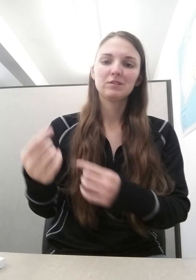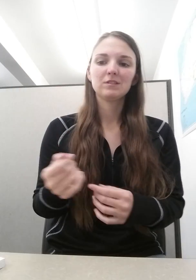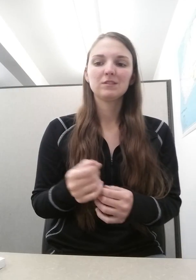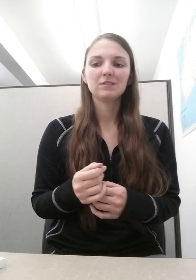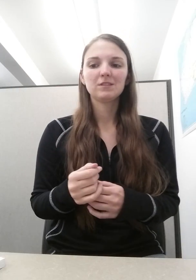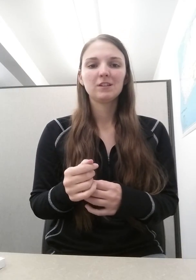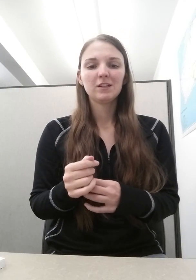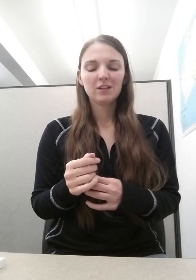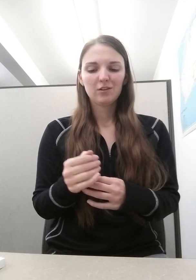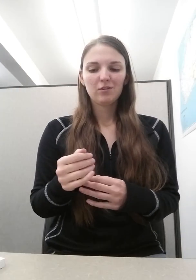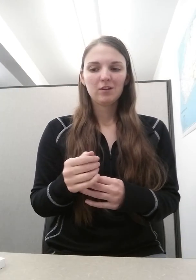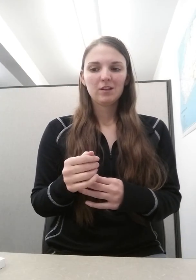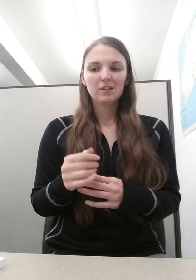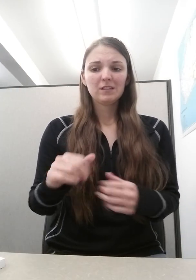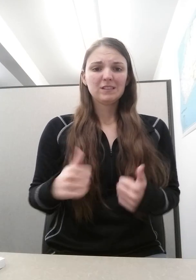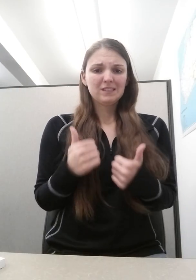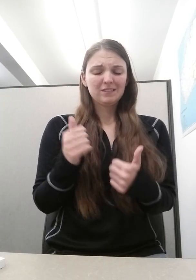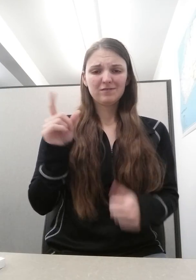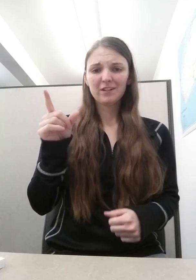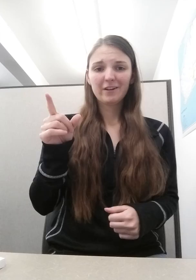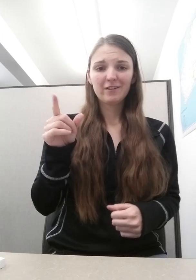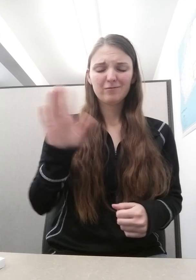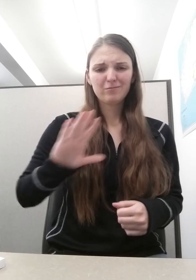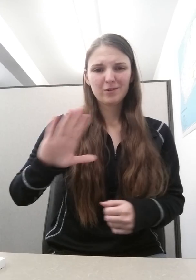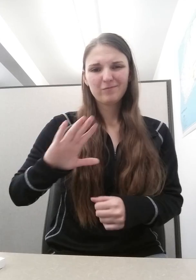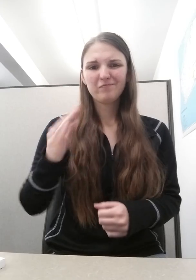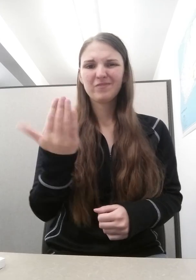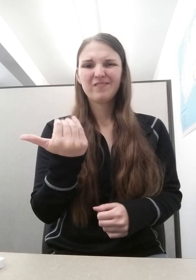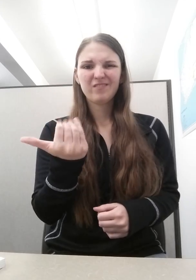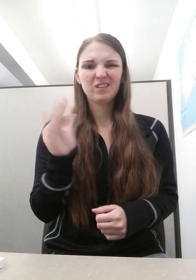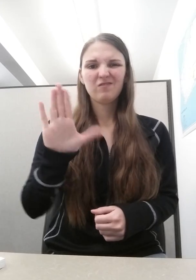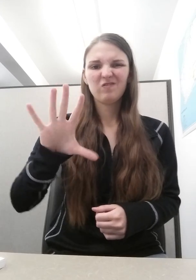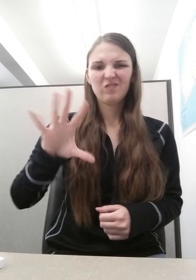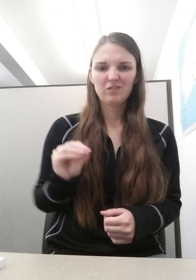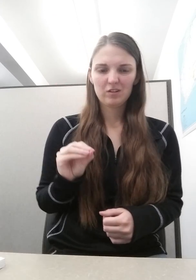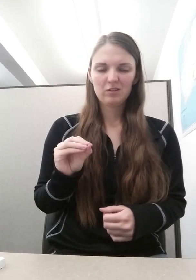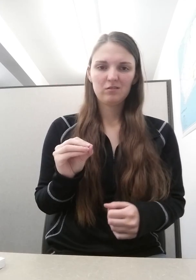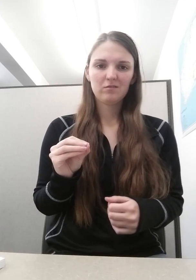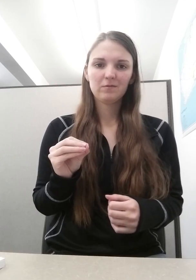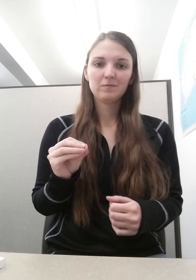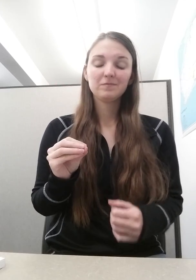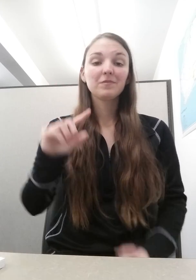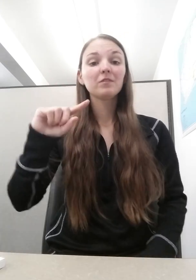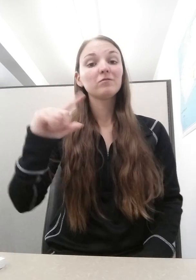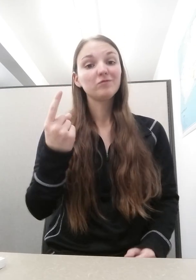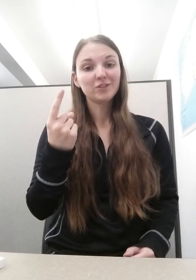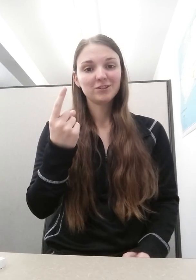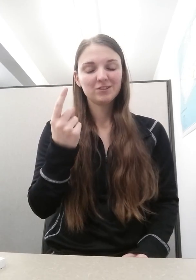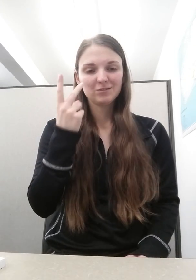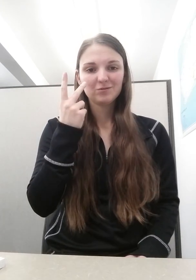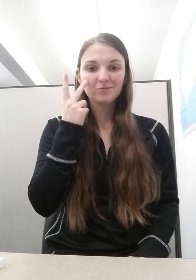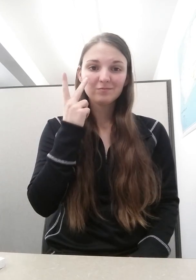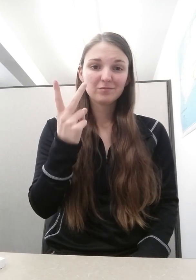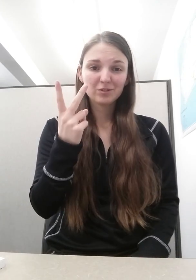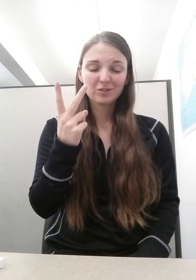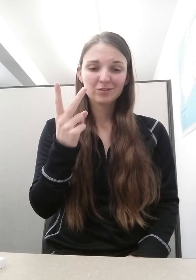about 1550. We want to take a look first then at John Shakespeare, William's father. John was